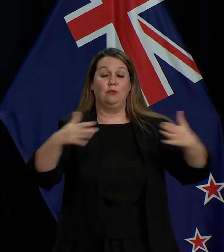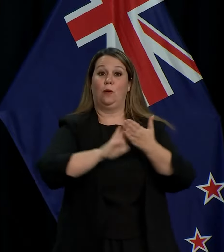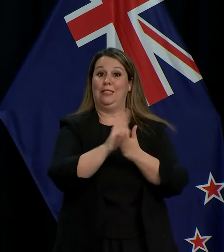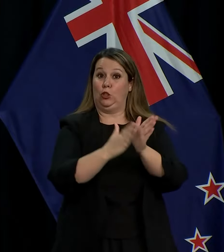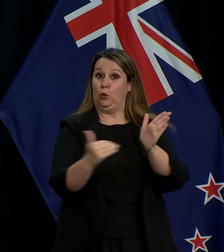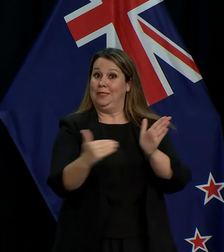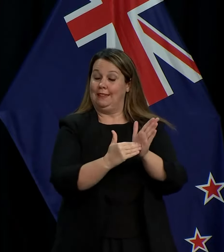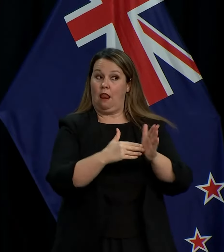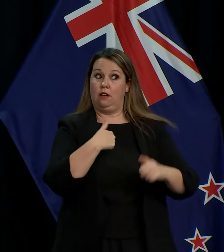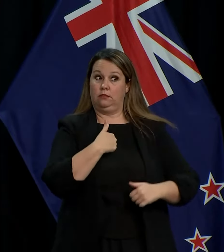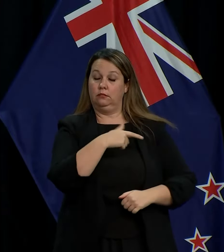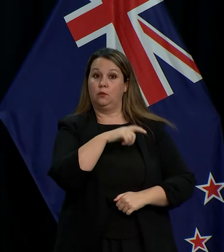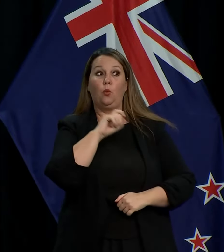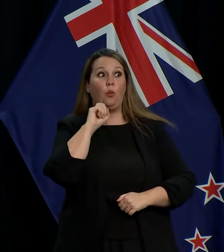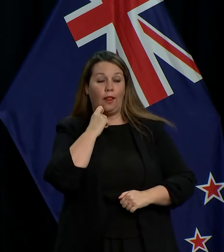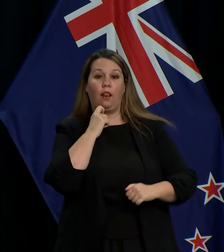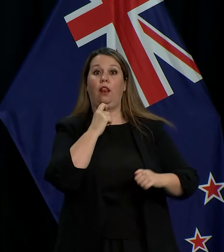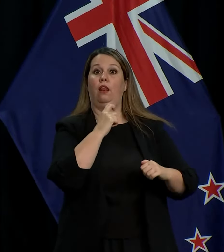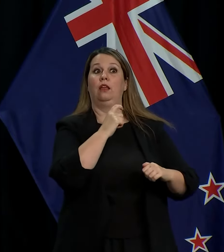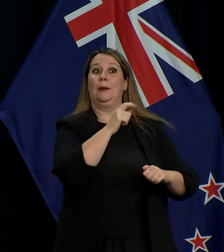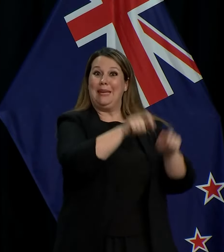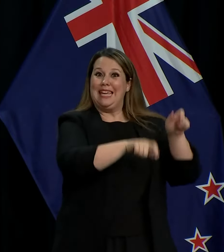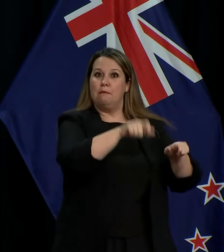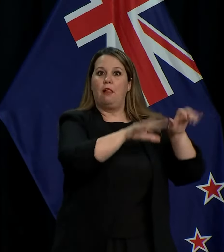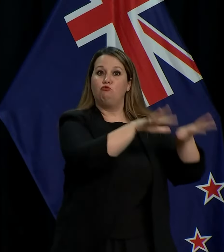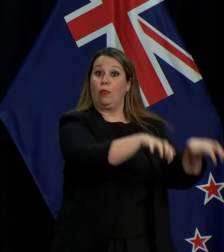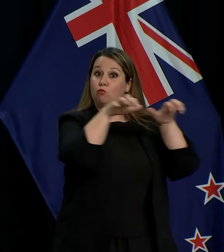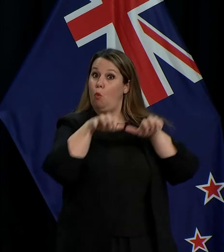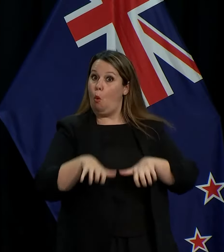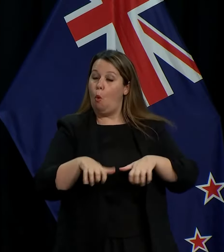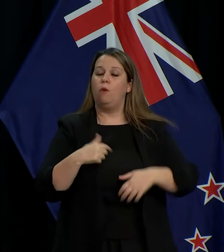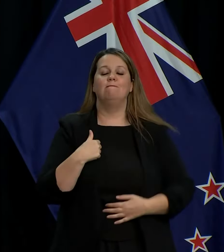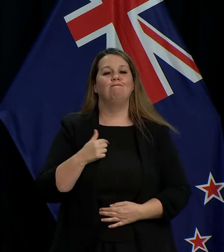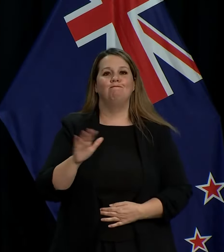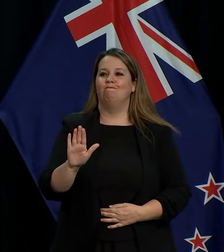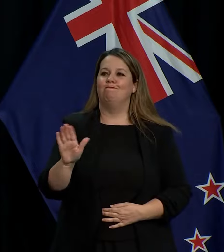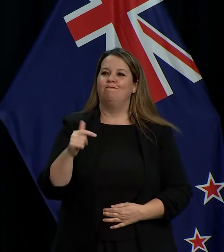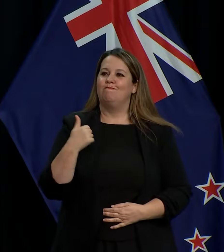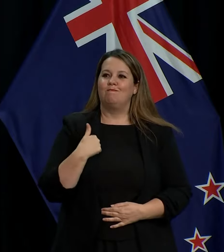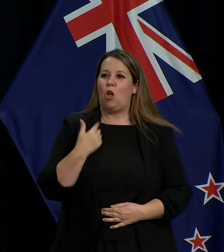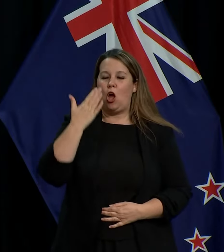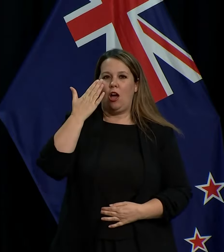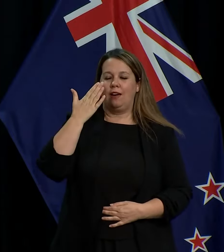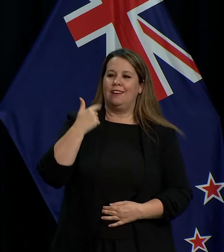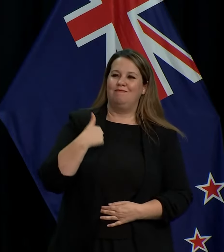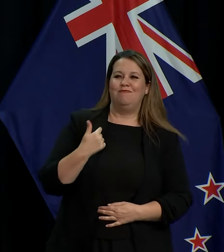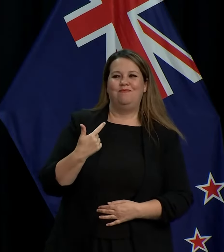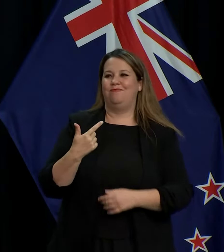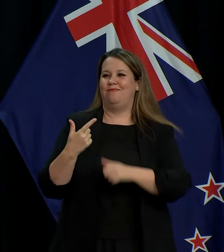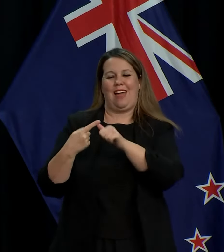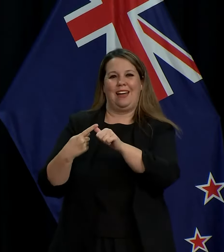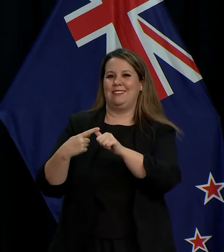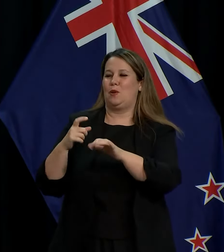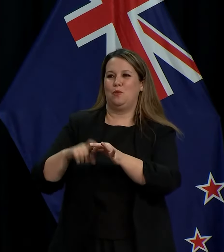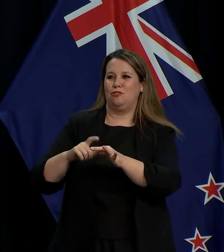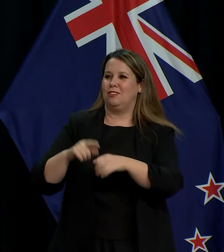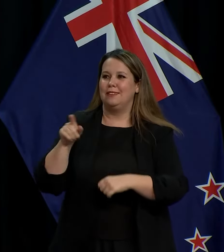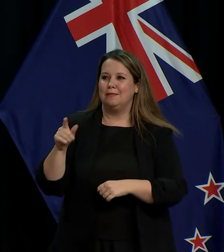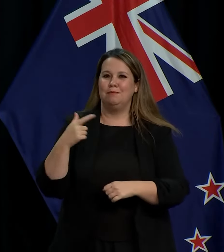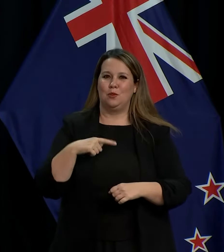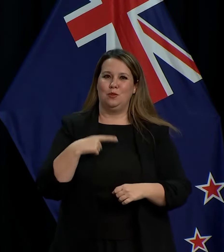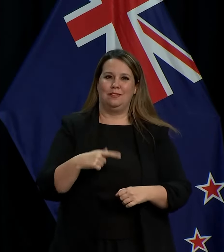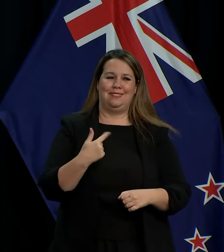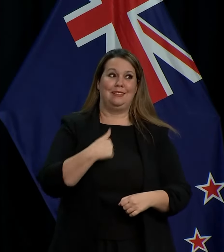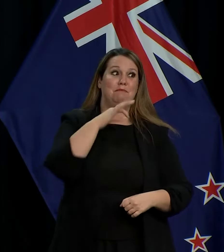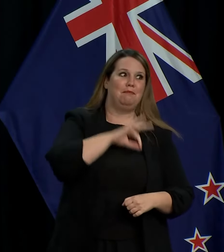taken, and look, I really question whether or not it enhances or benefits anyone if we simply say that we don't have a role to